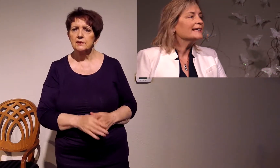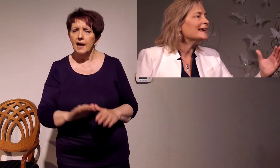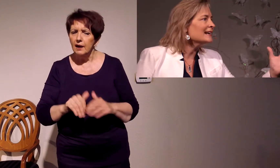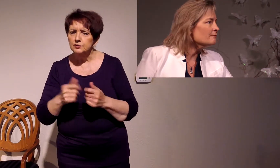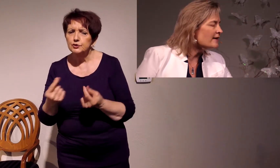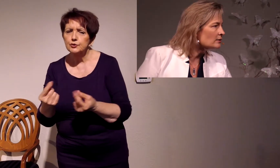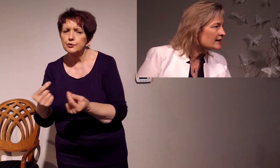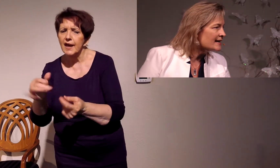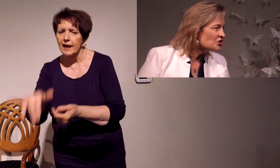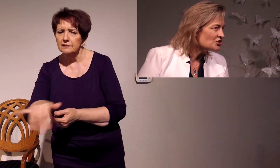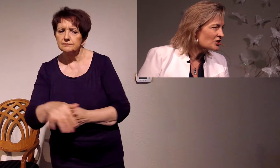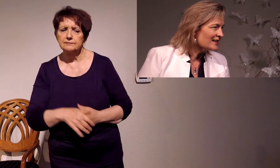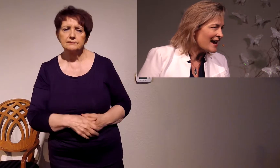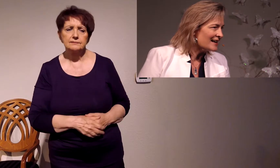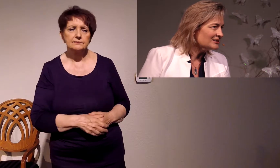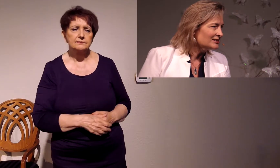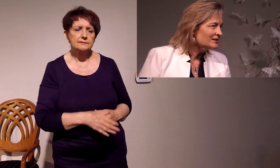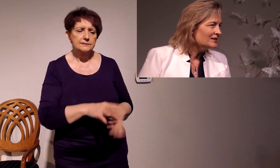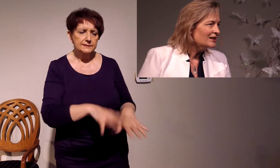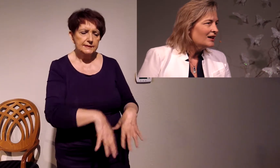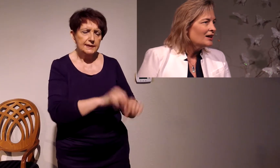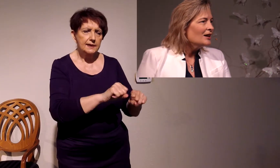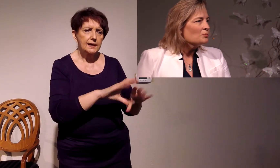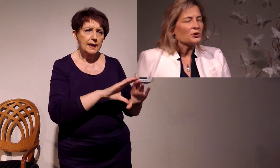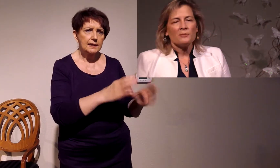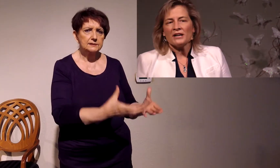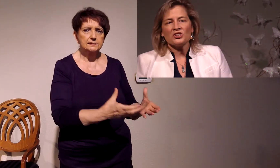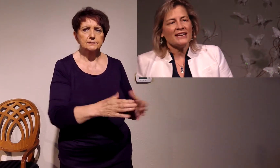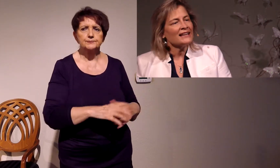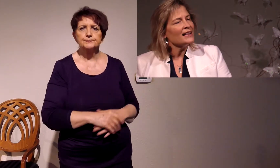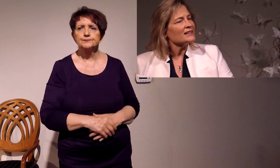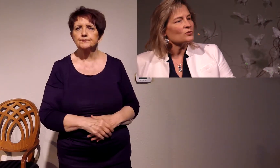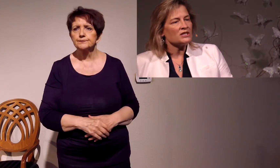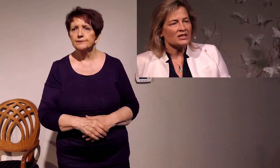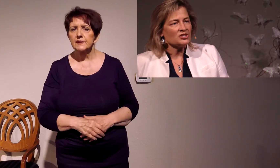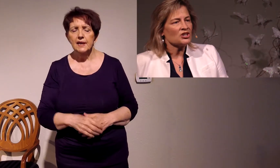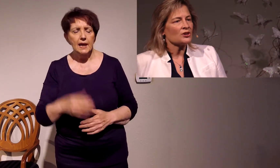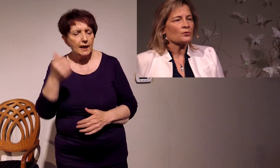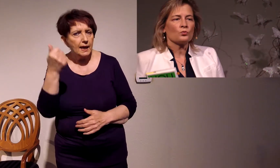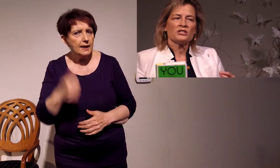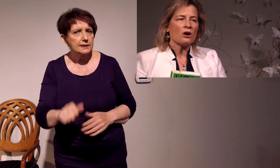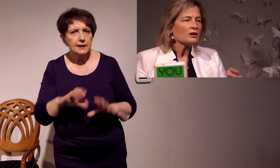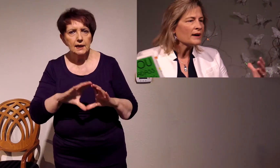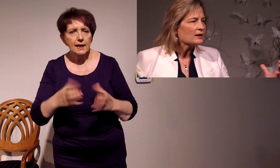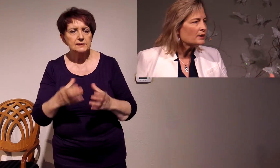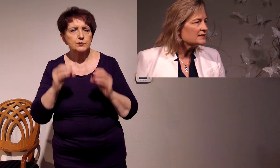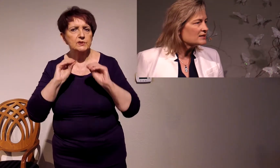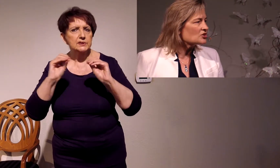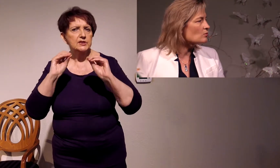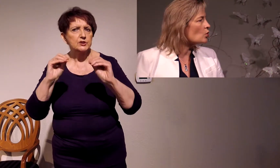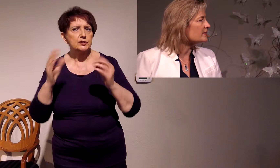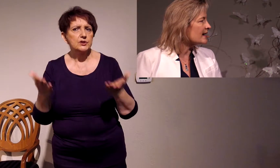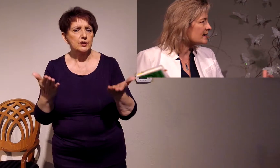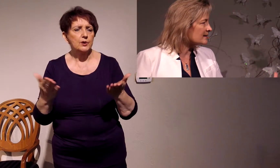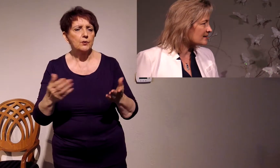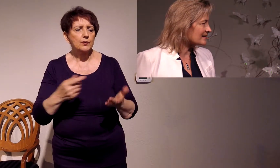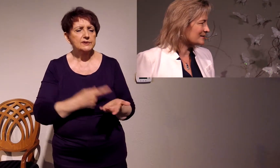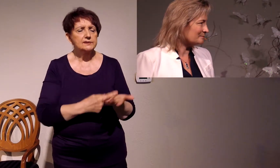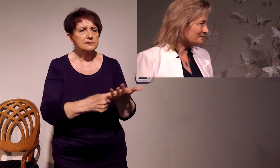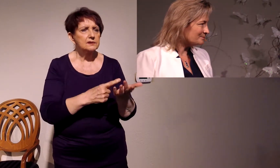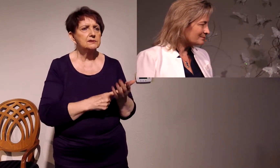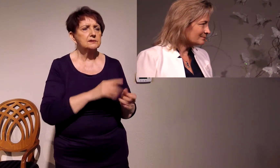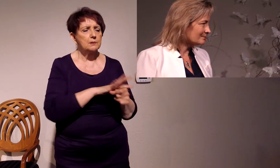Whatever. Get in foundations class. Pretty much any class we teach here, we talk about abundance and what that